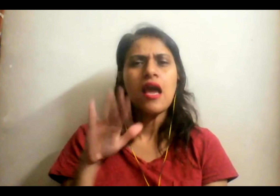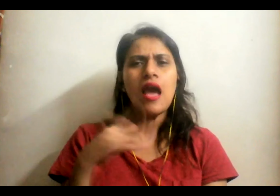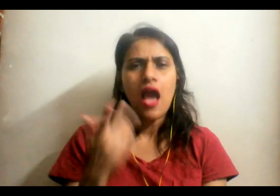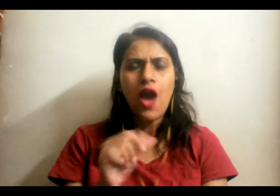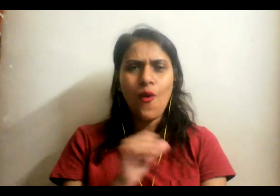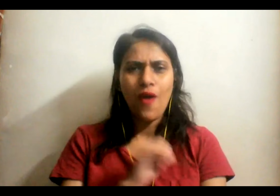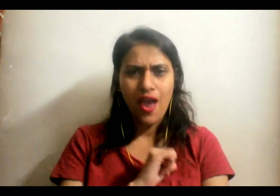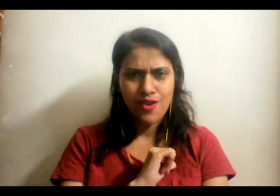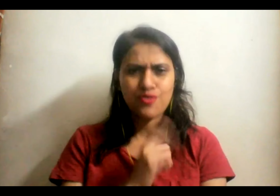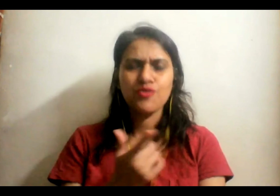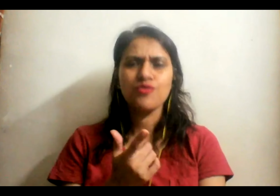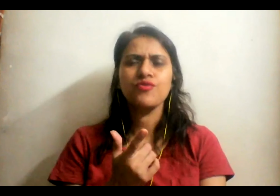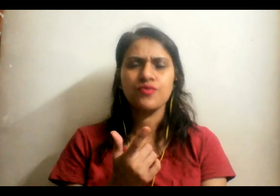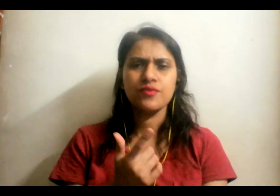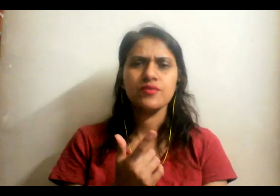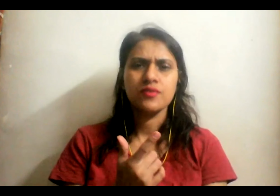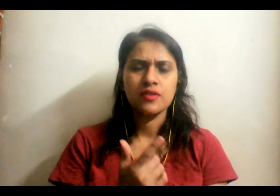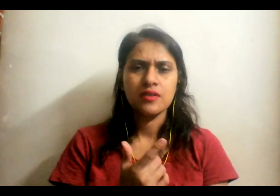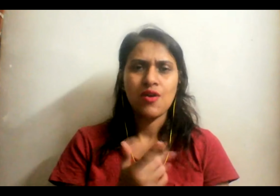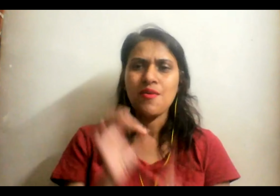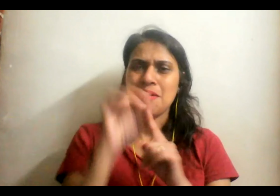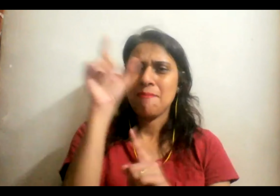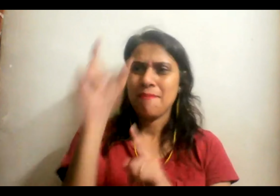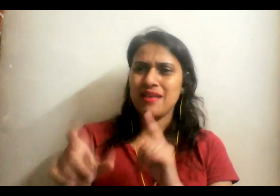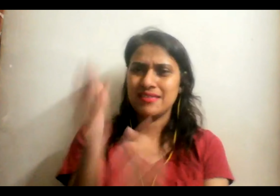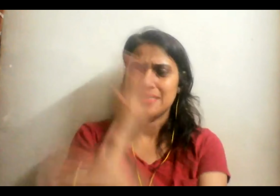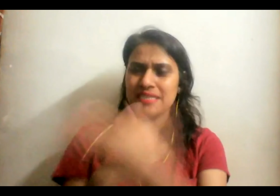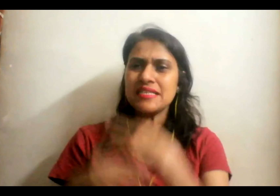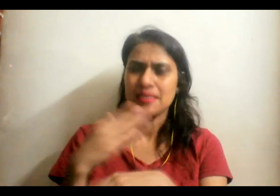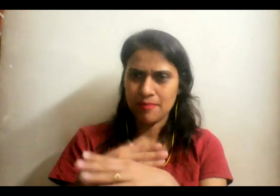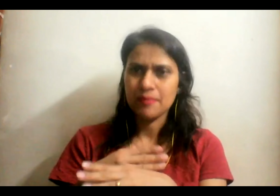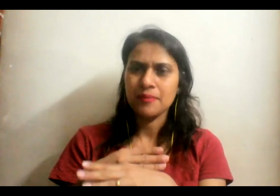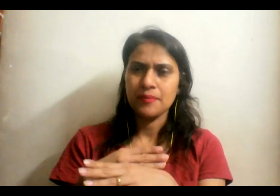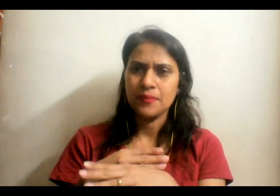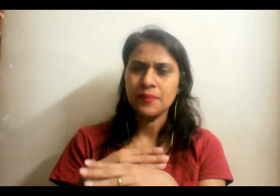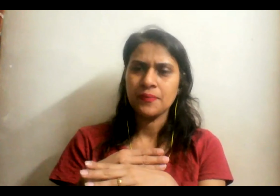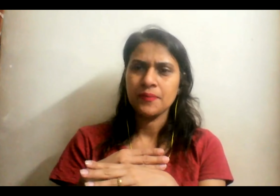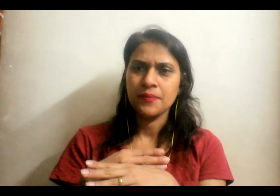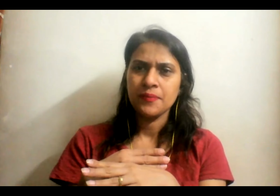attitudes towards how a person with disability over a period of time